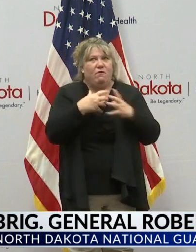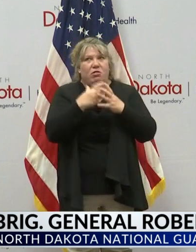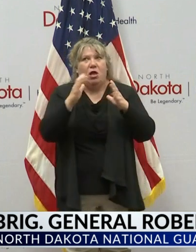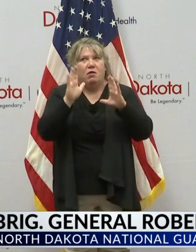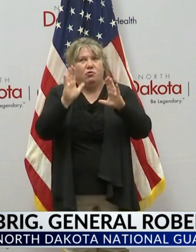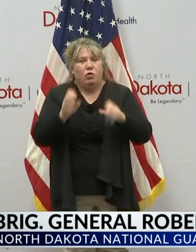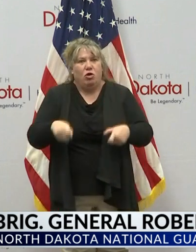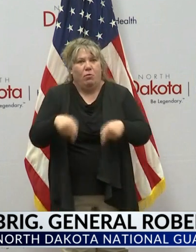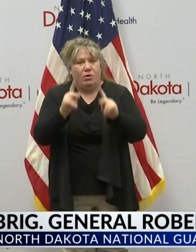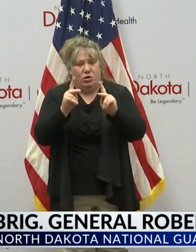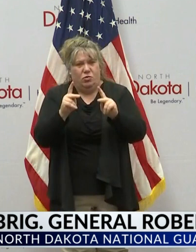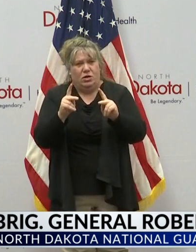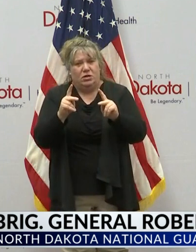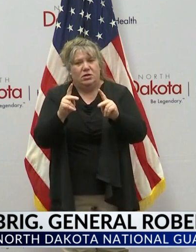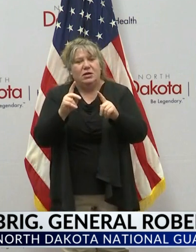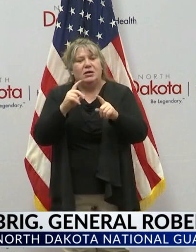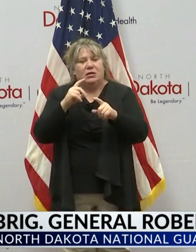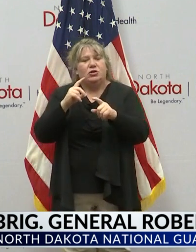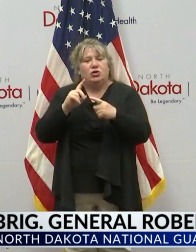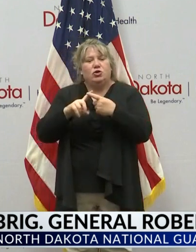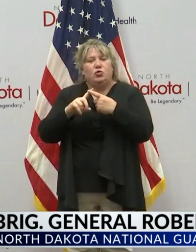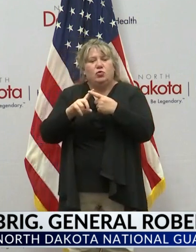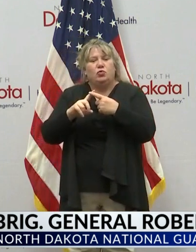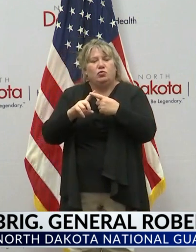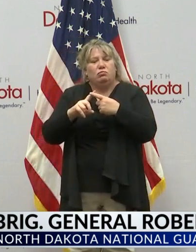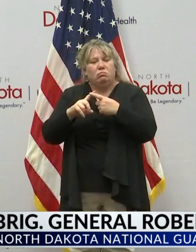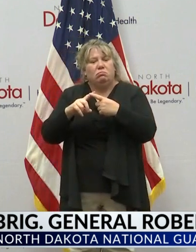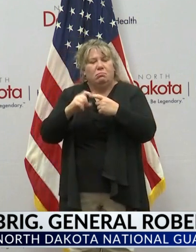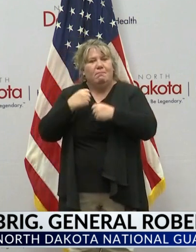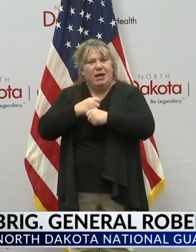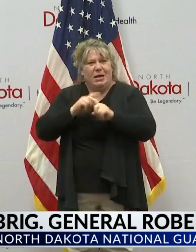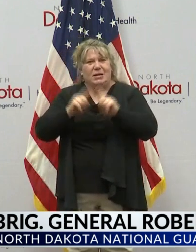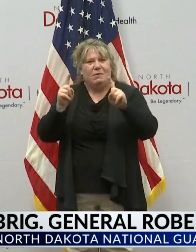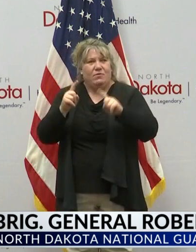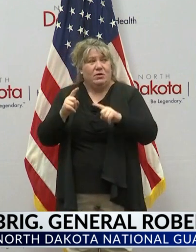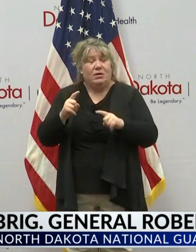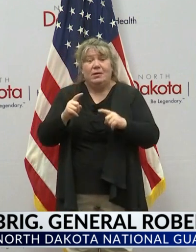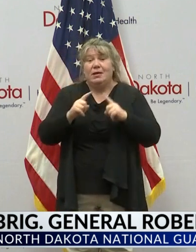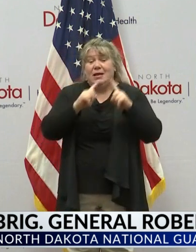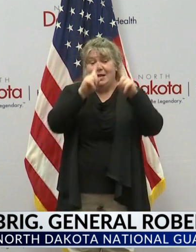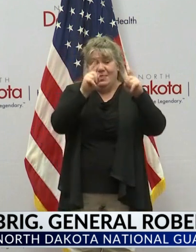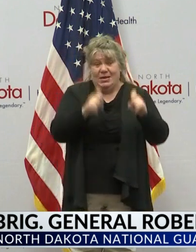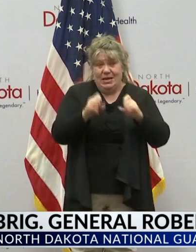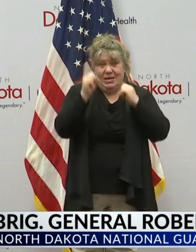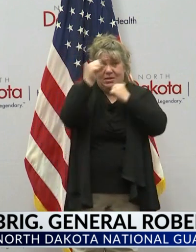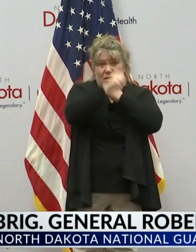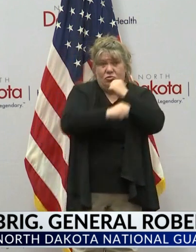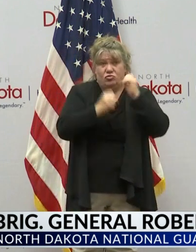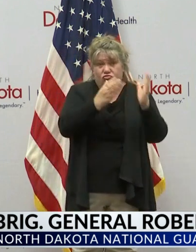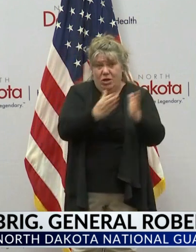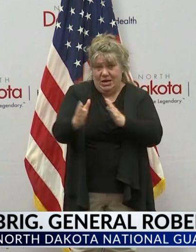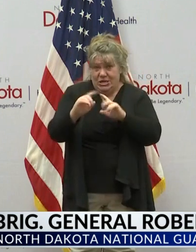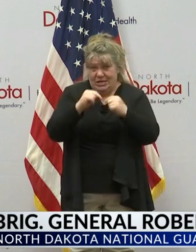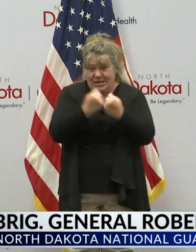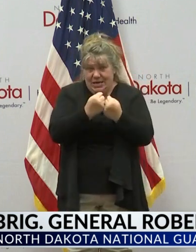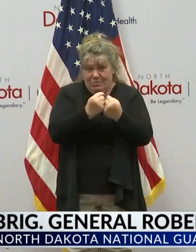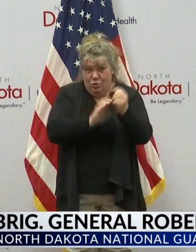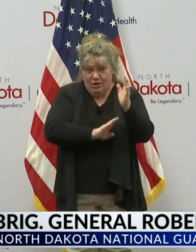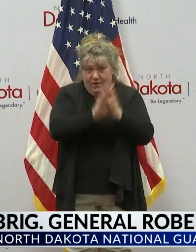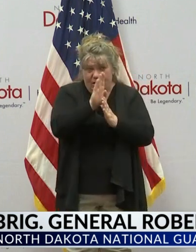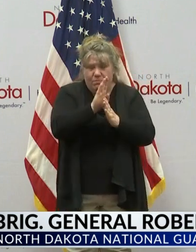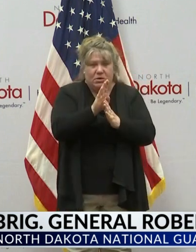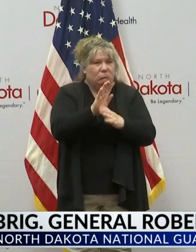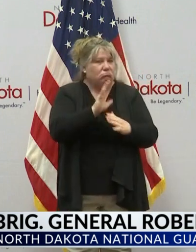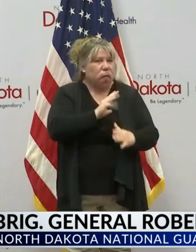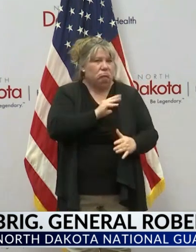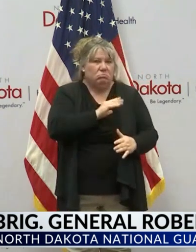great opportunities to make a difference. The testing strategy team, when we came on board, was in great shape, and that's